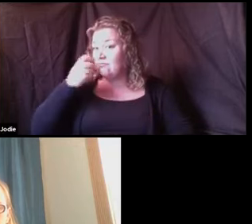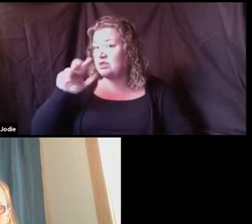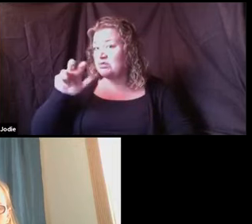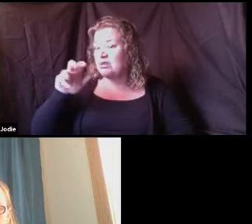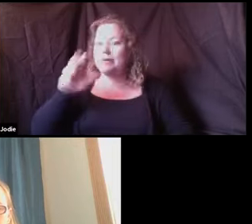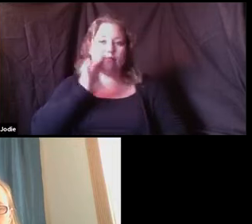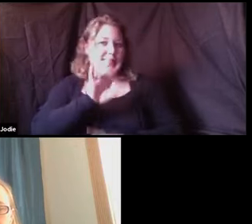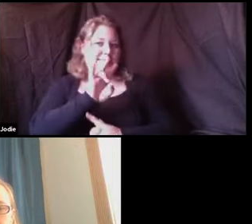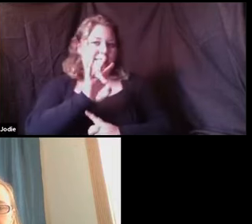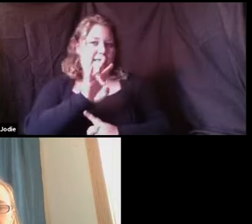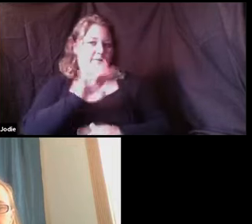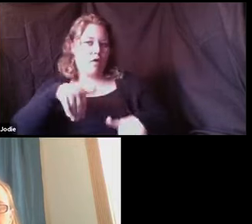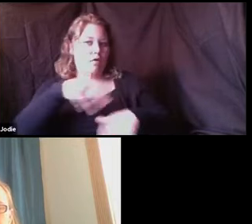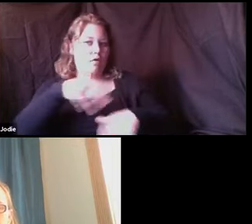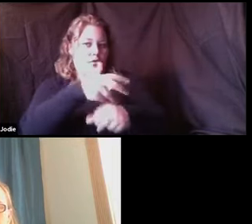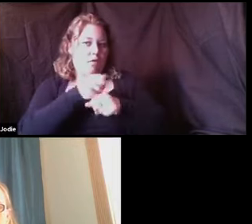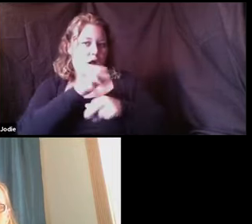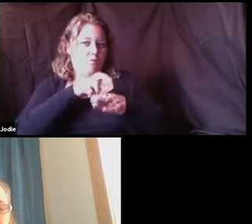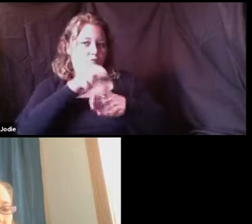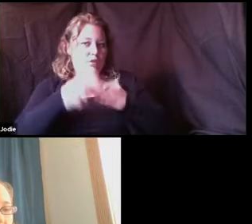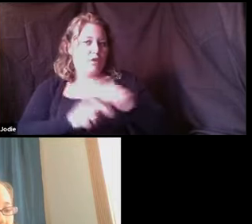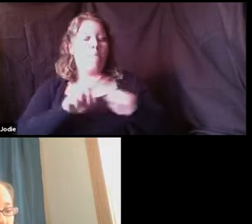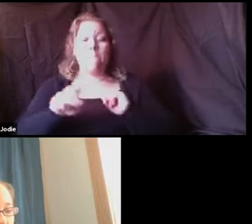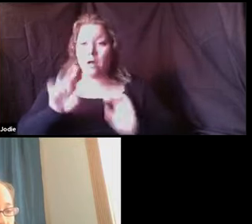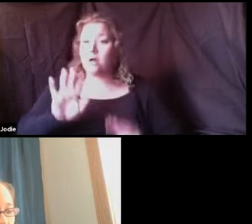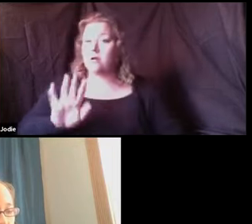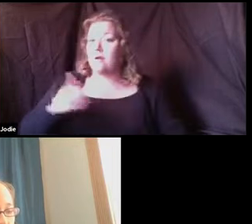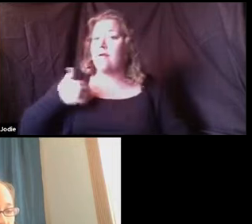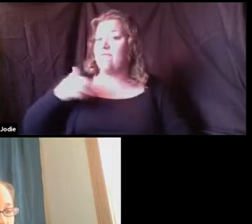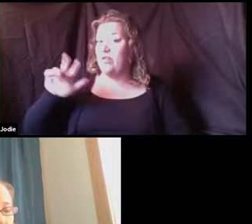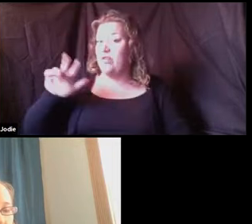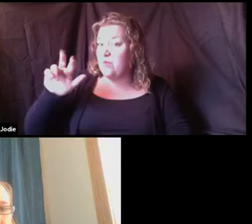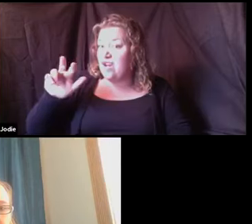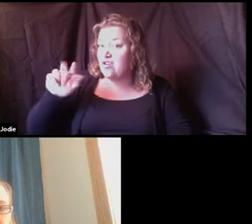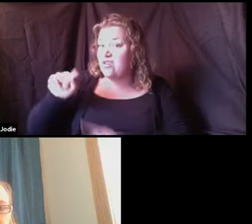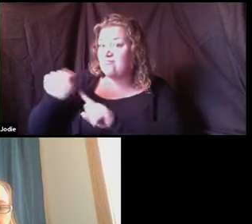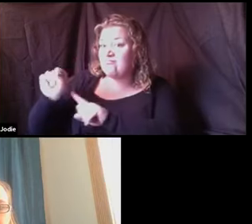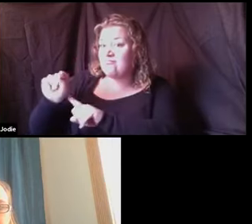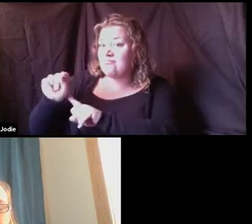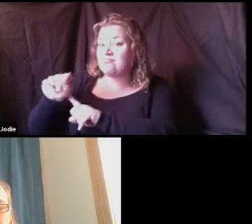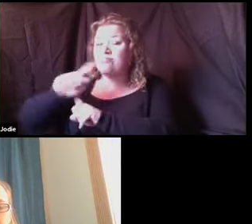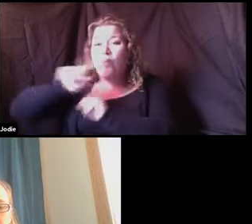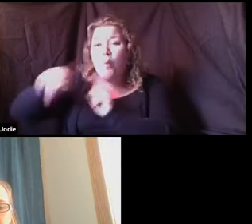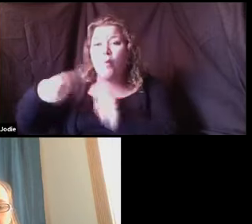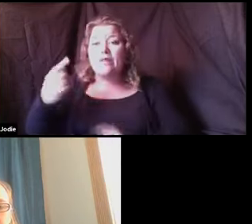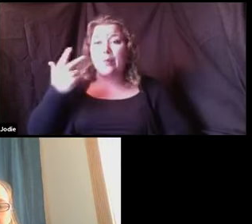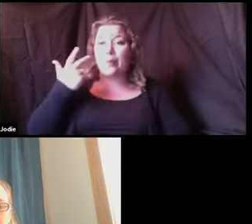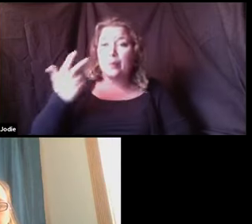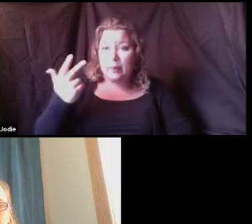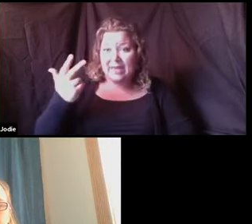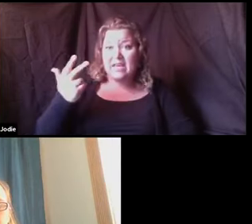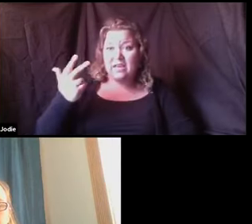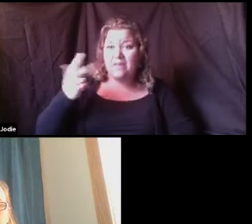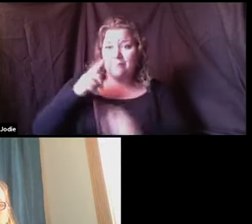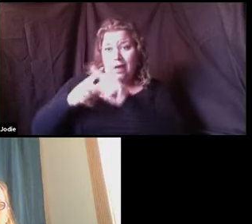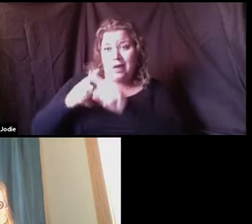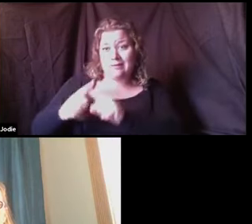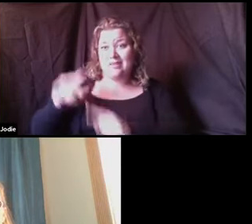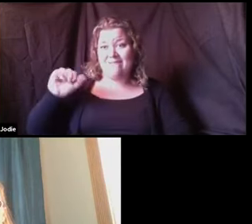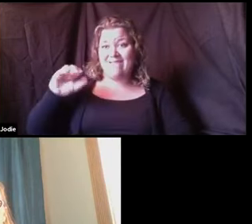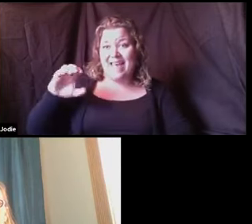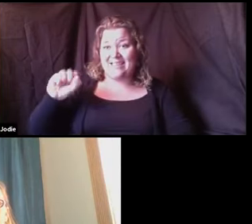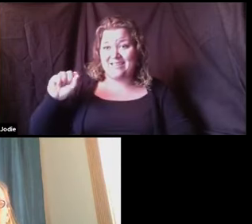we don't have the test results on yet, we only had 3 positive cases. I think that's also very good